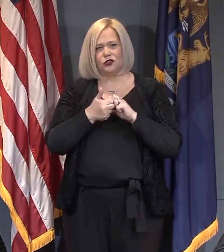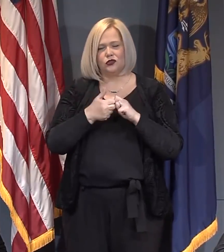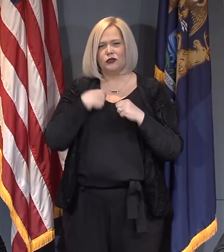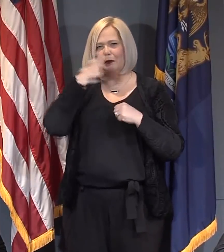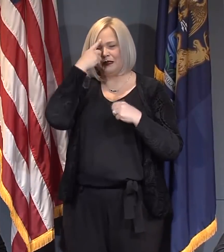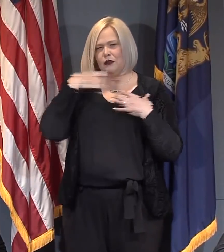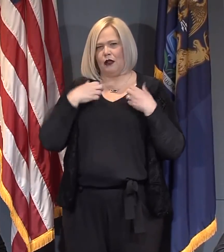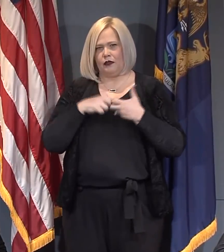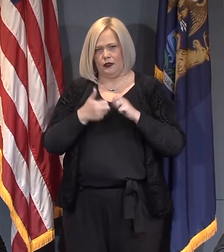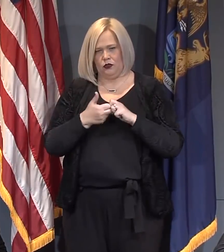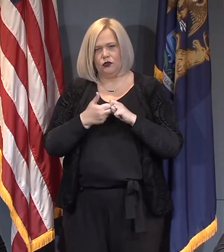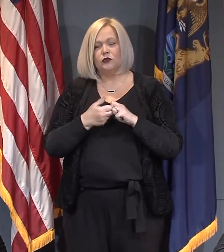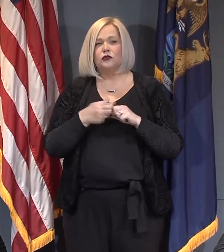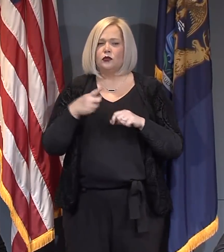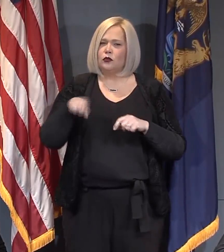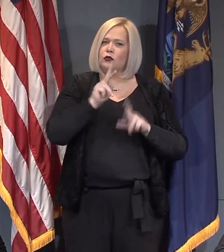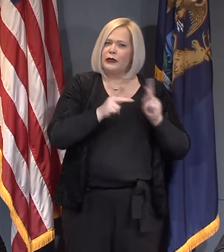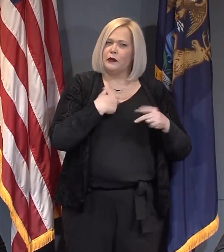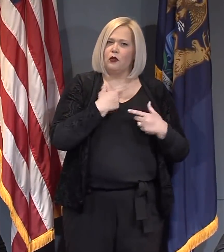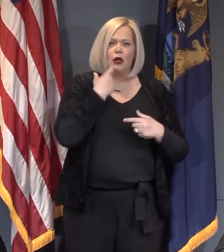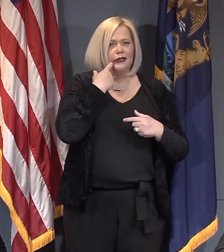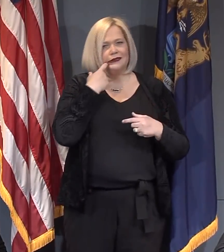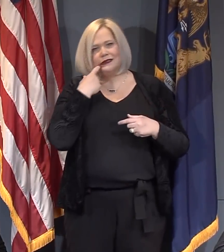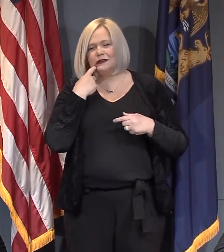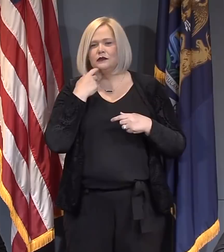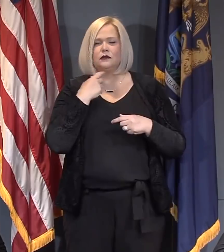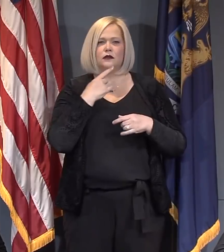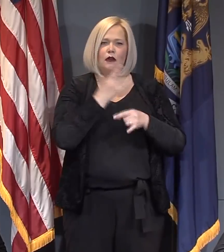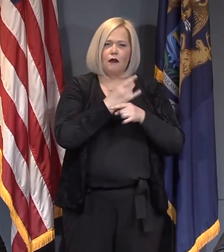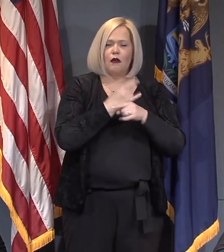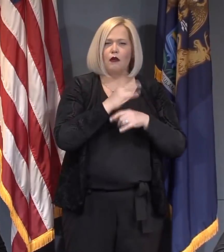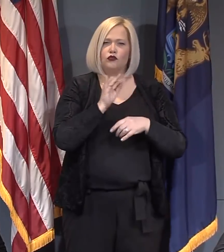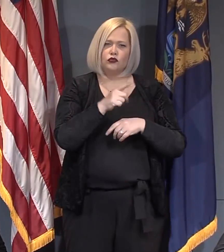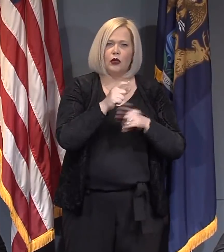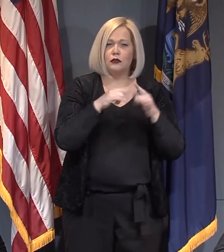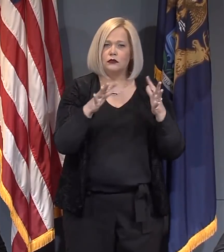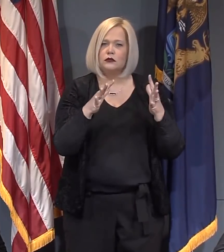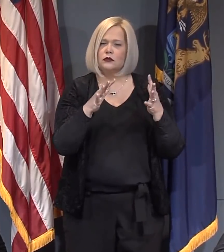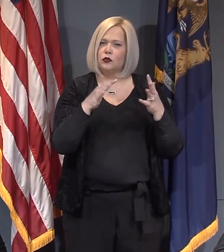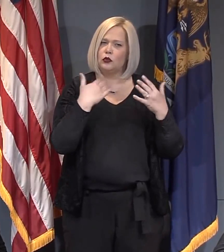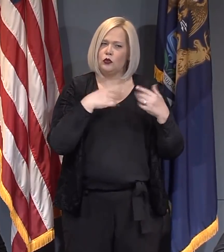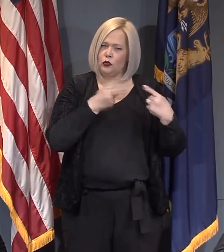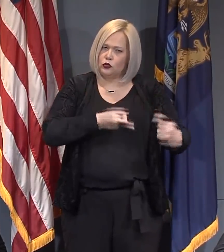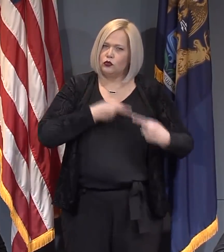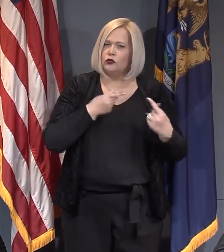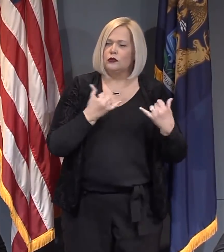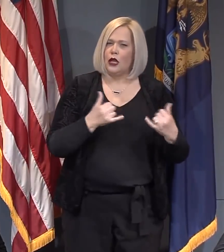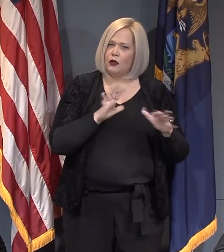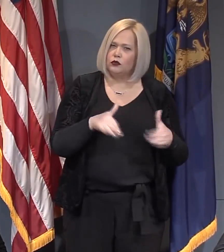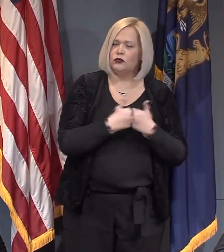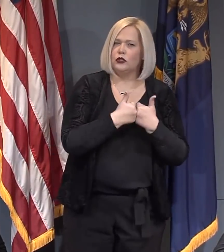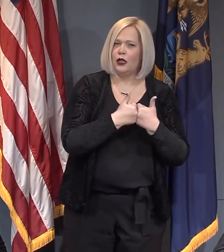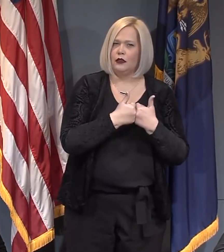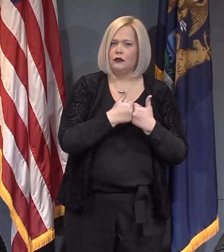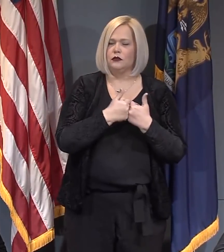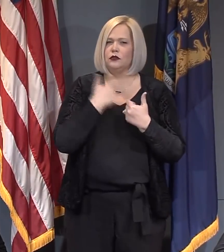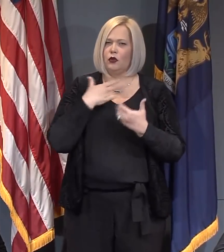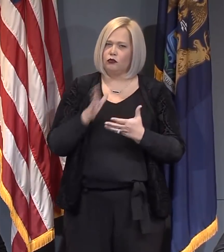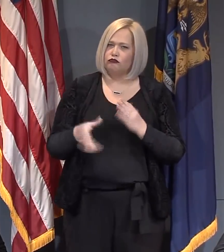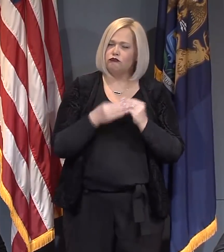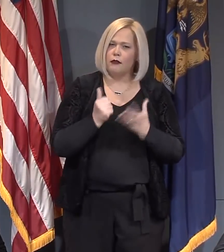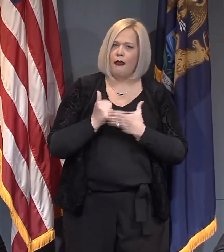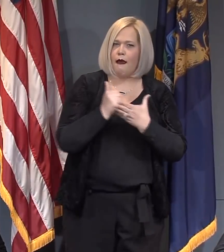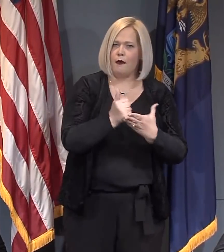with people who suffer from substance abuse. We want to make sure that you've got the help you need. And Michigan Virtual